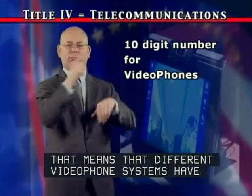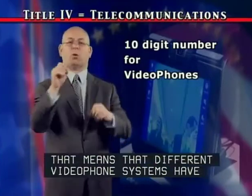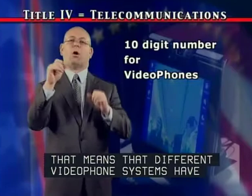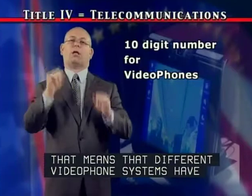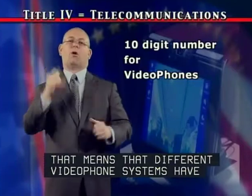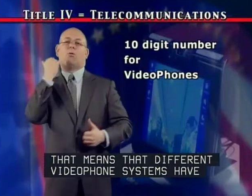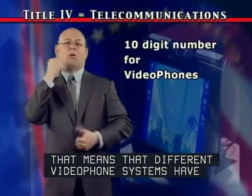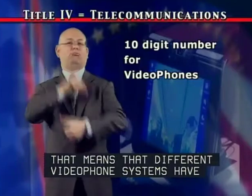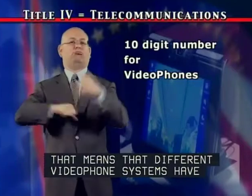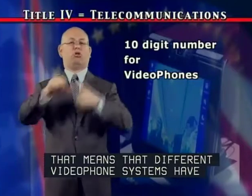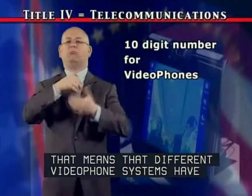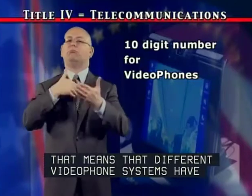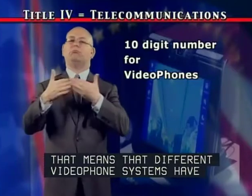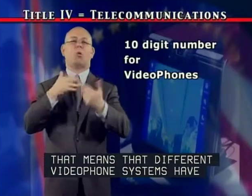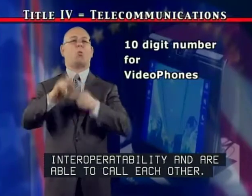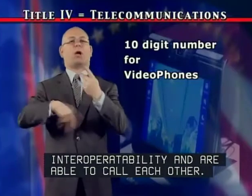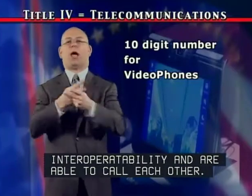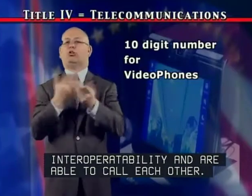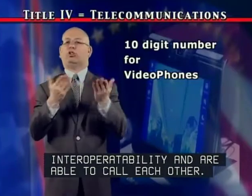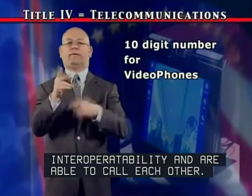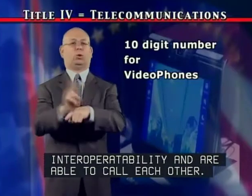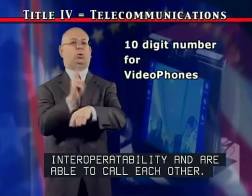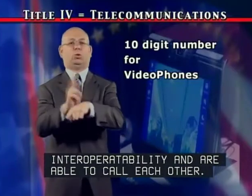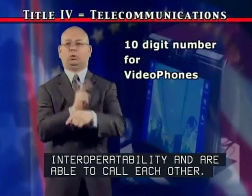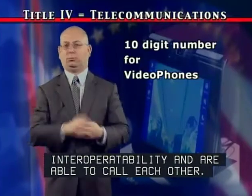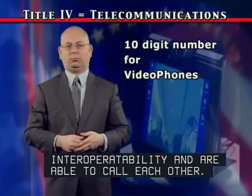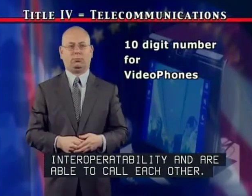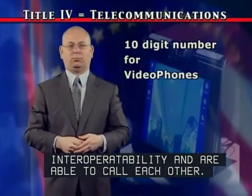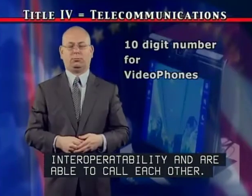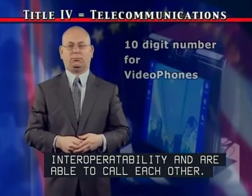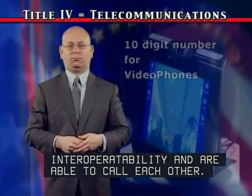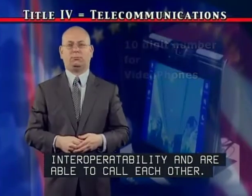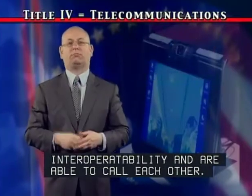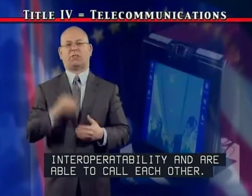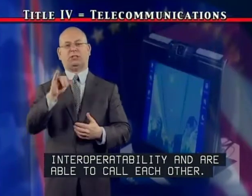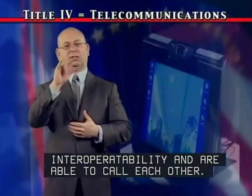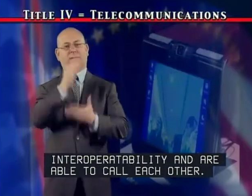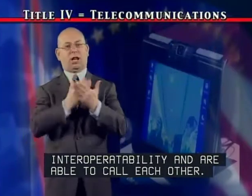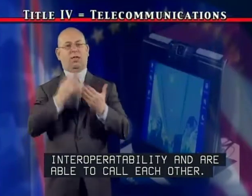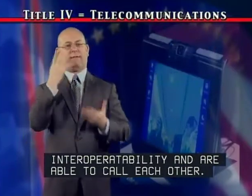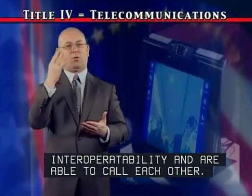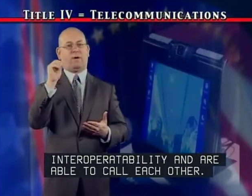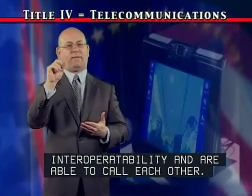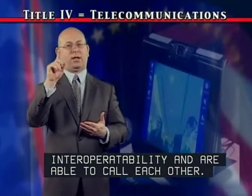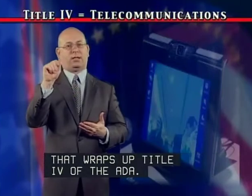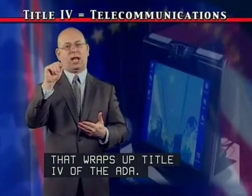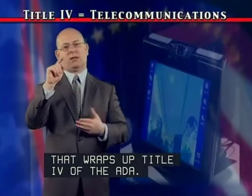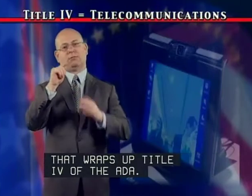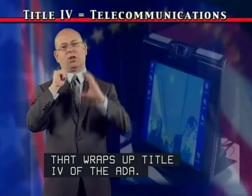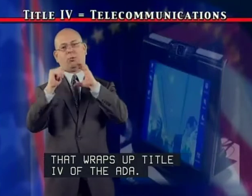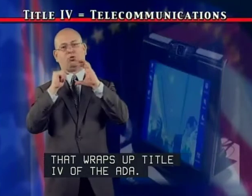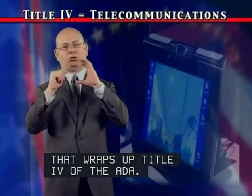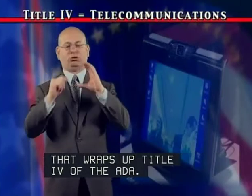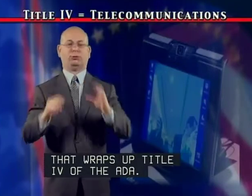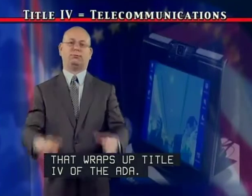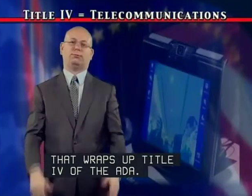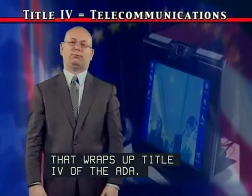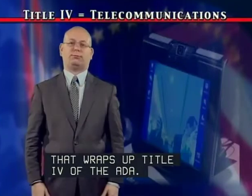different video phone systems have interoperability and are able to call each other. That wraps up Title IV of the